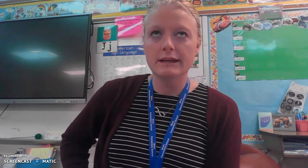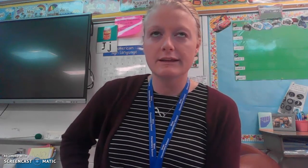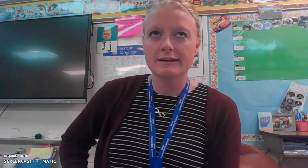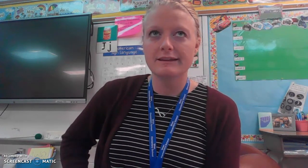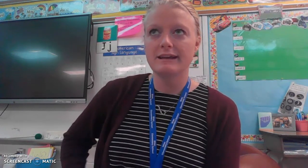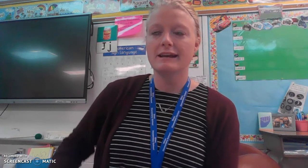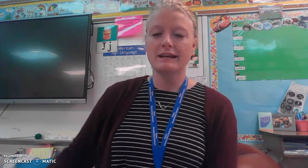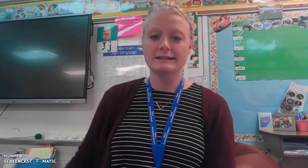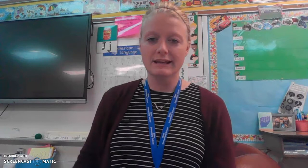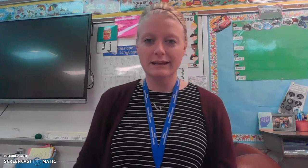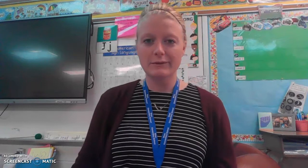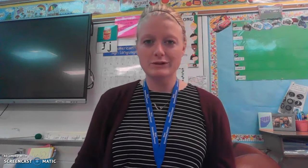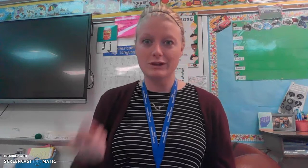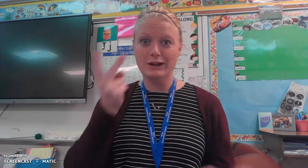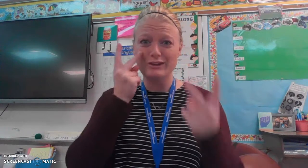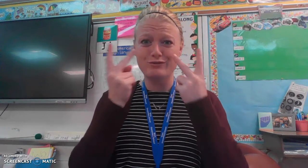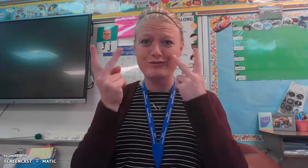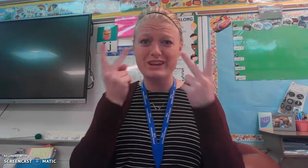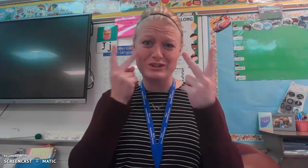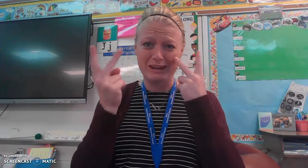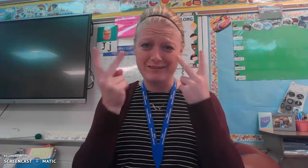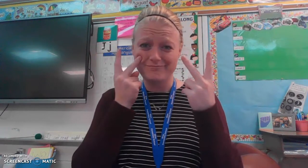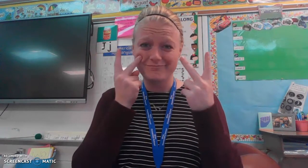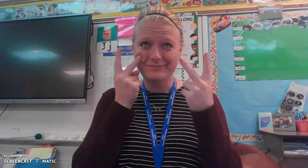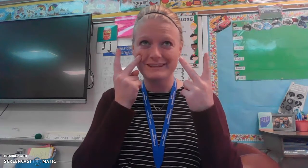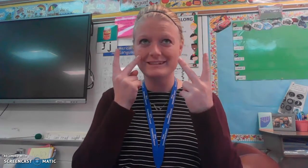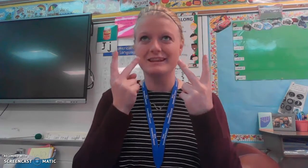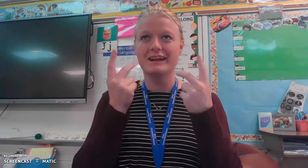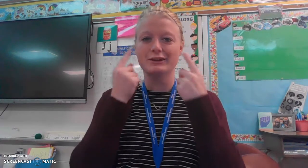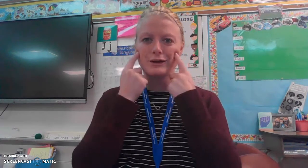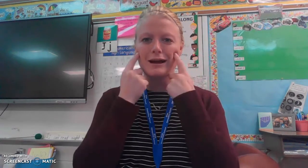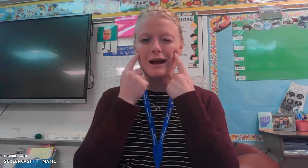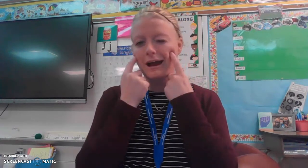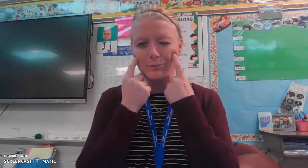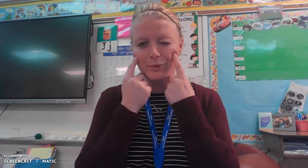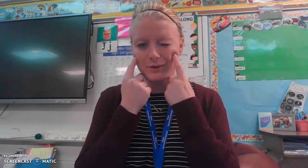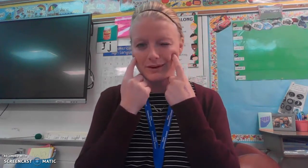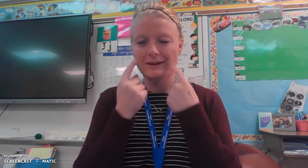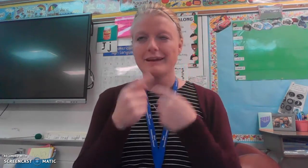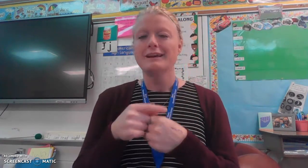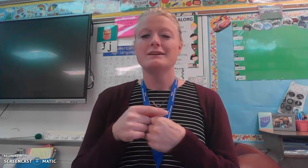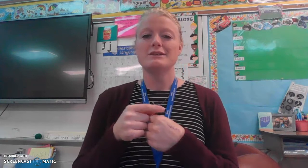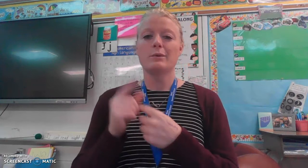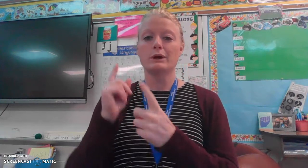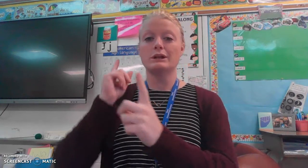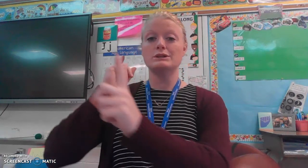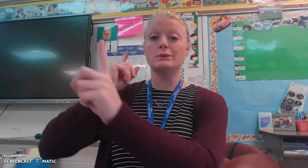Typically in sign language, you're not going to do vision because it's not your eye board. So we're going to do